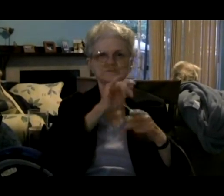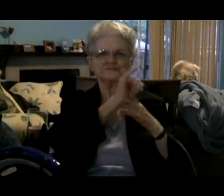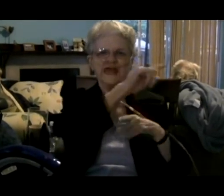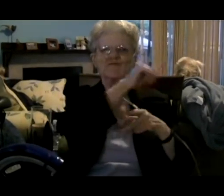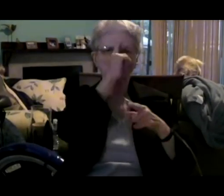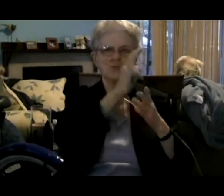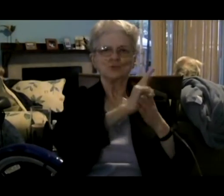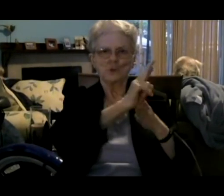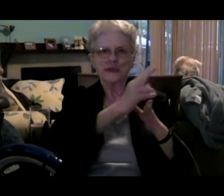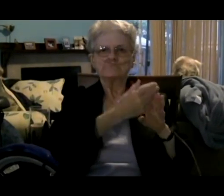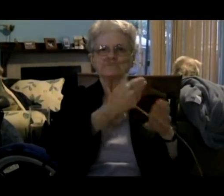we went to New York.